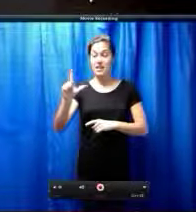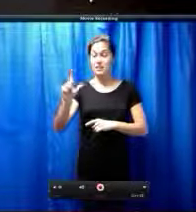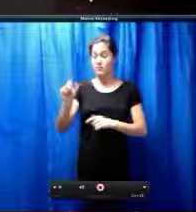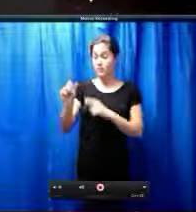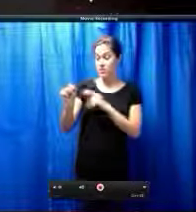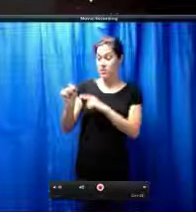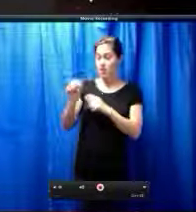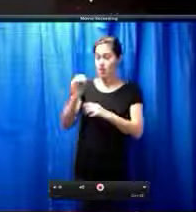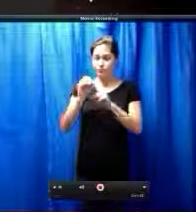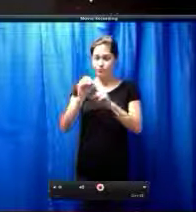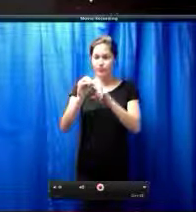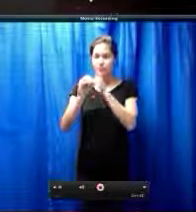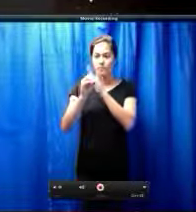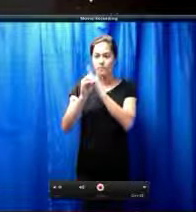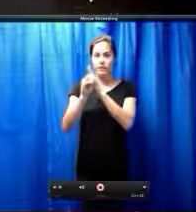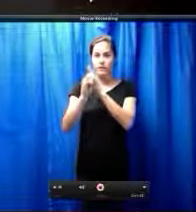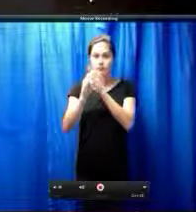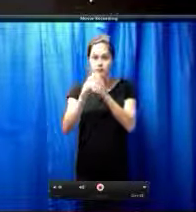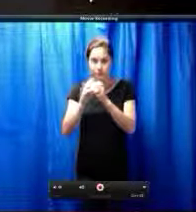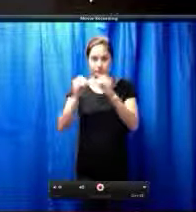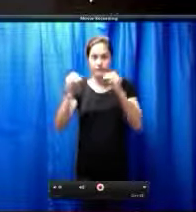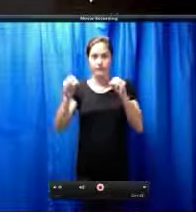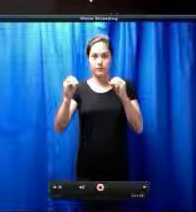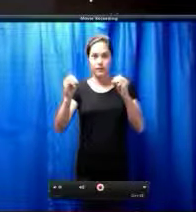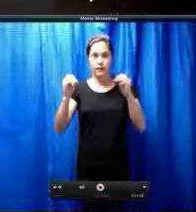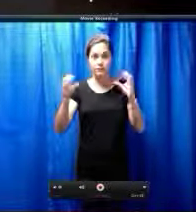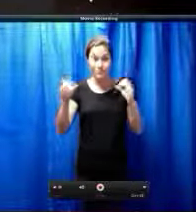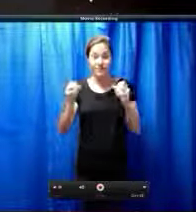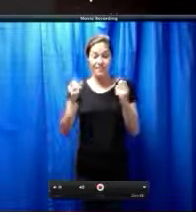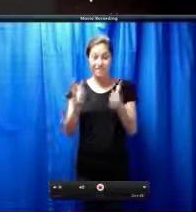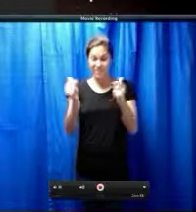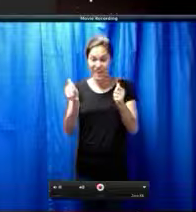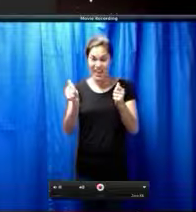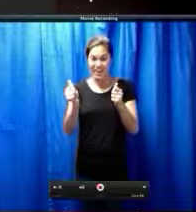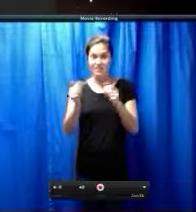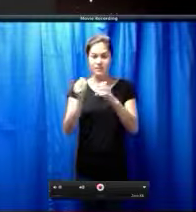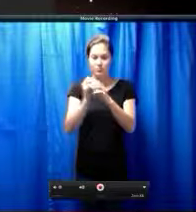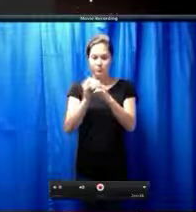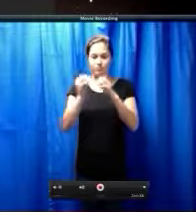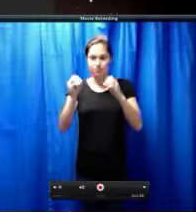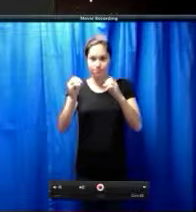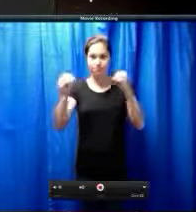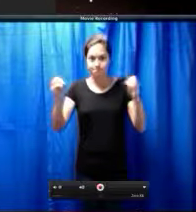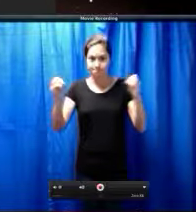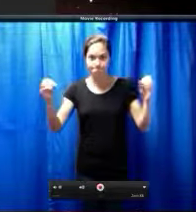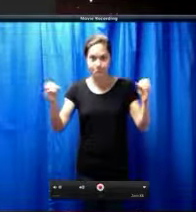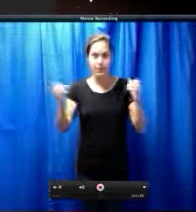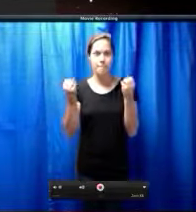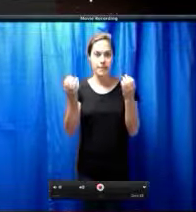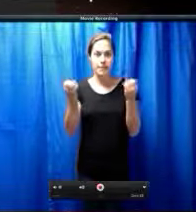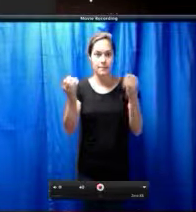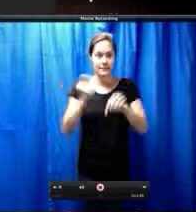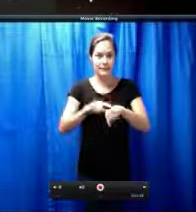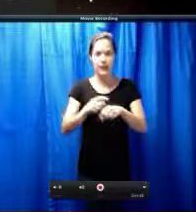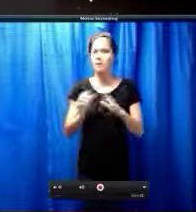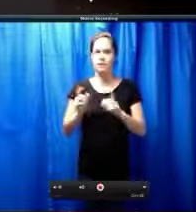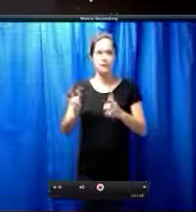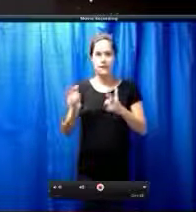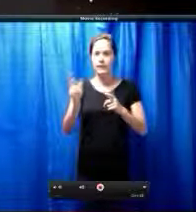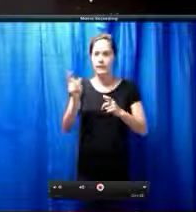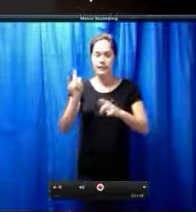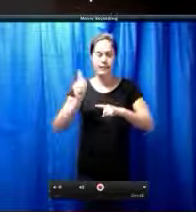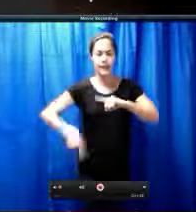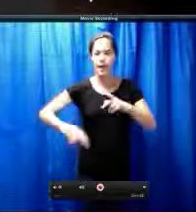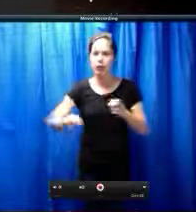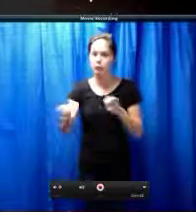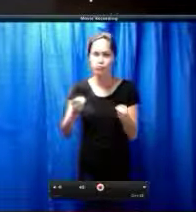they don't die when they're needed. Now this is a very important fact, the next one, and that is that only 7% of cancers are genetically involved, which